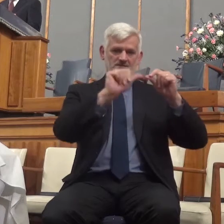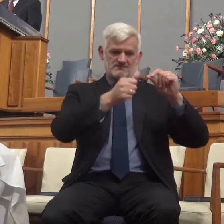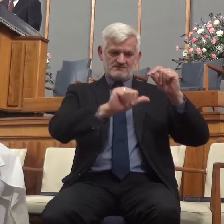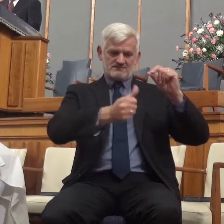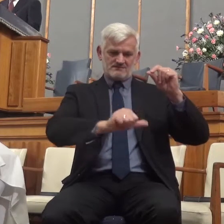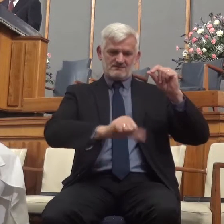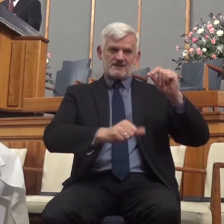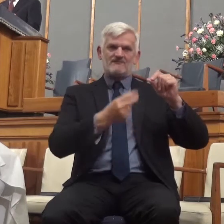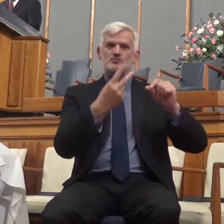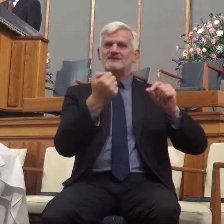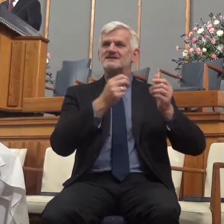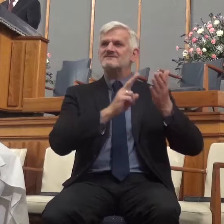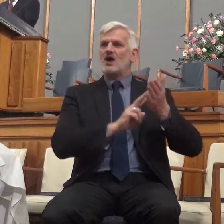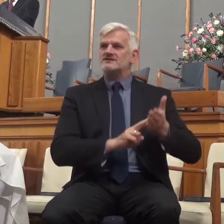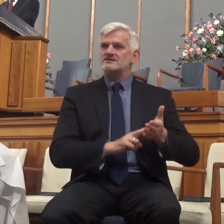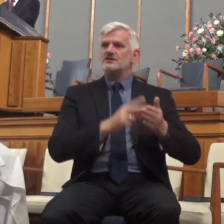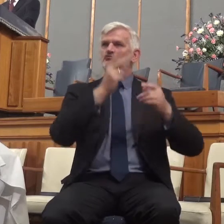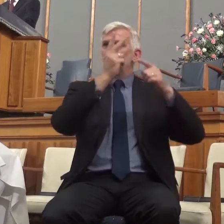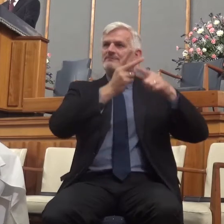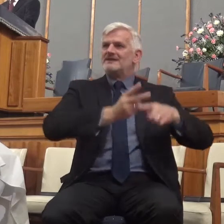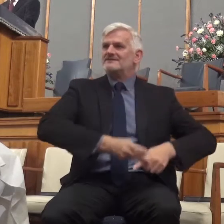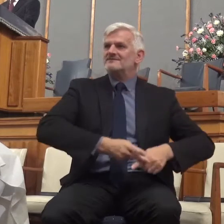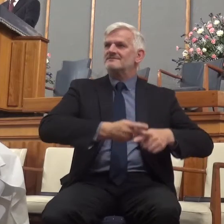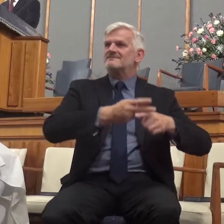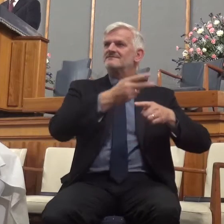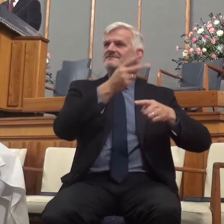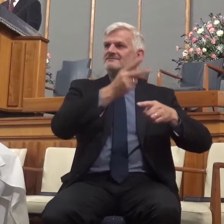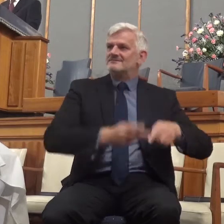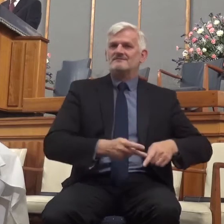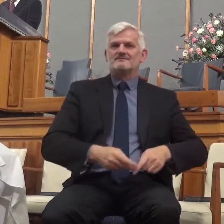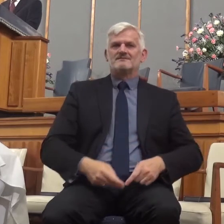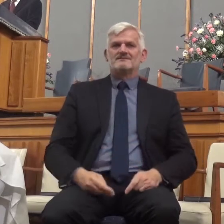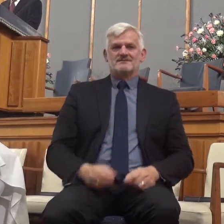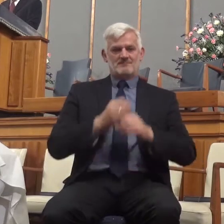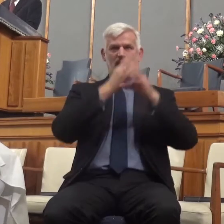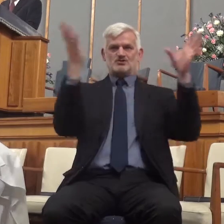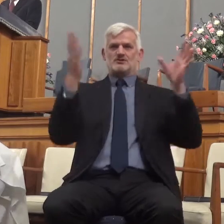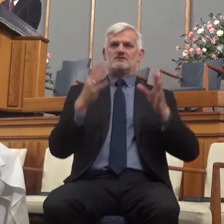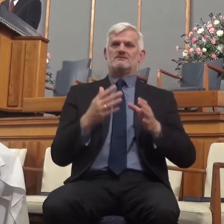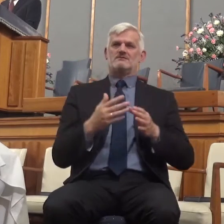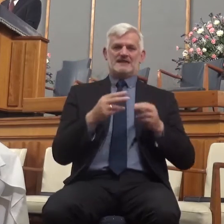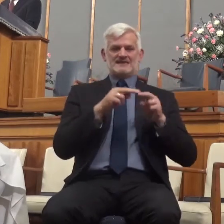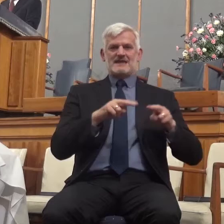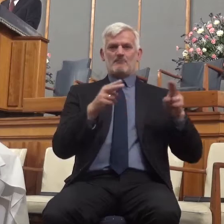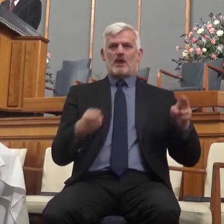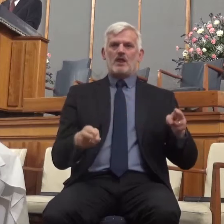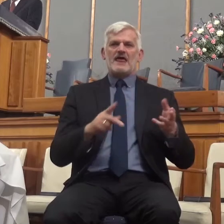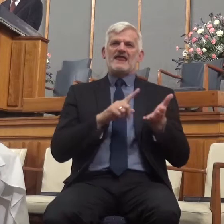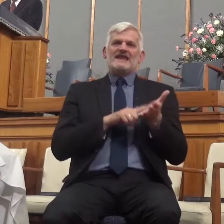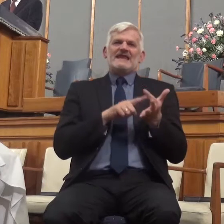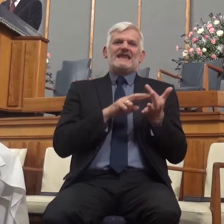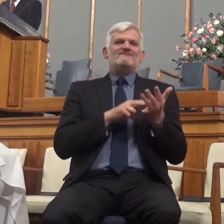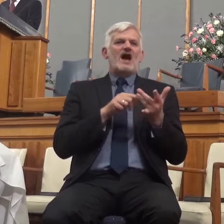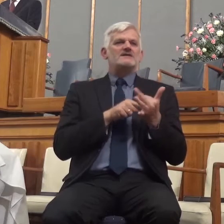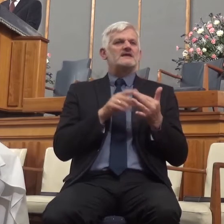26 verses. And in all probability, in the temple, the Levite singer would sing the first half, and